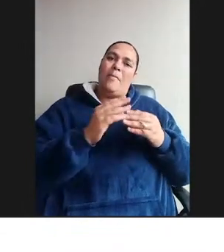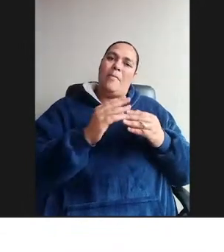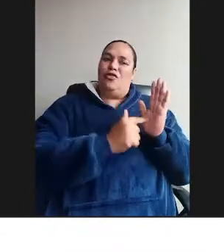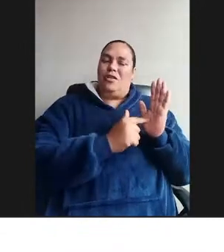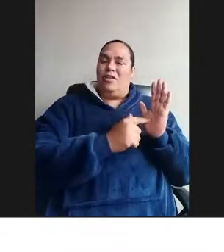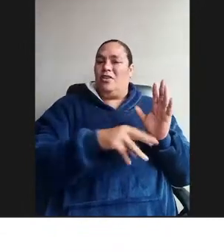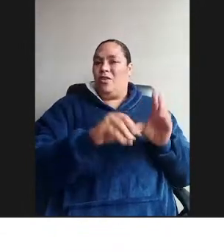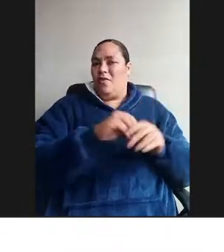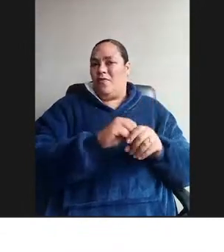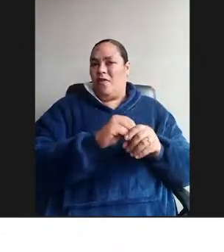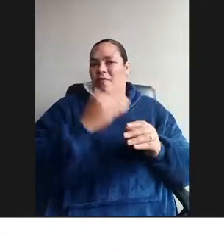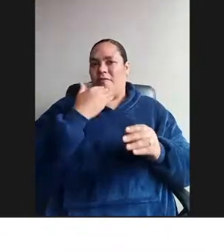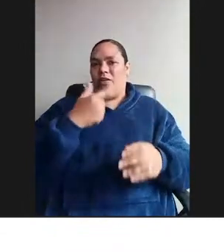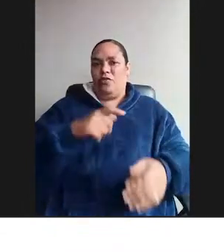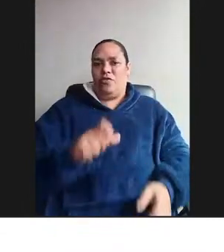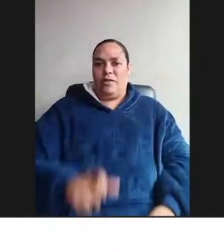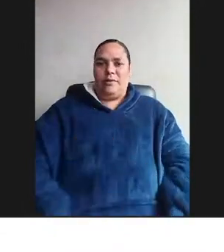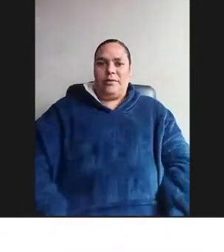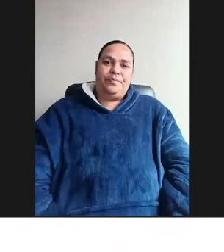Chair.